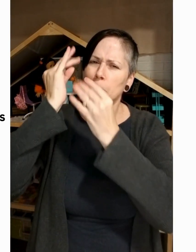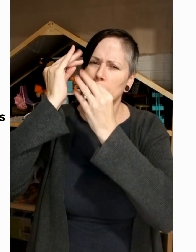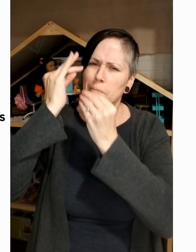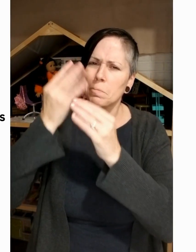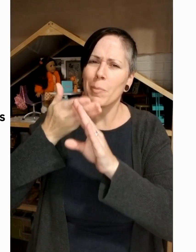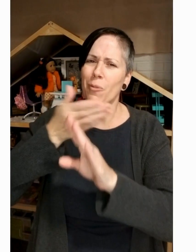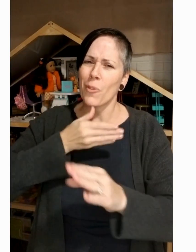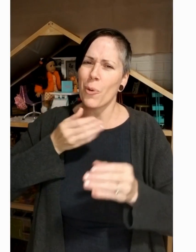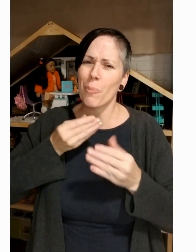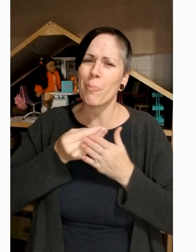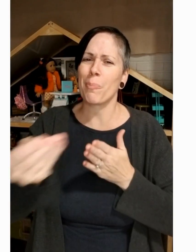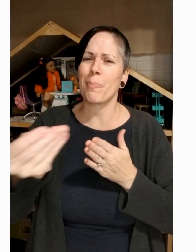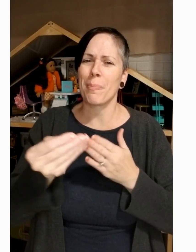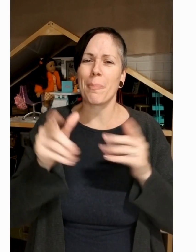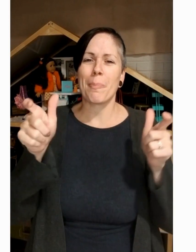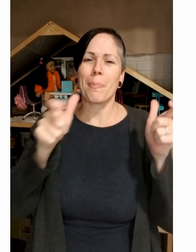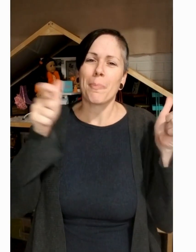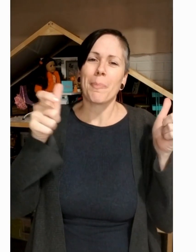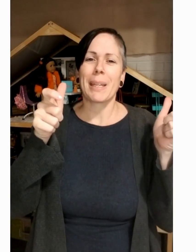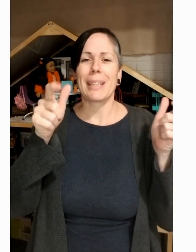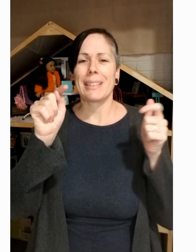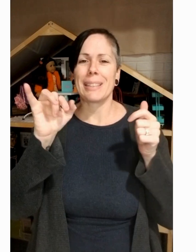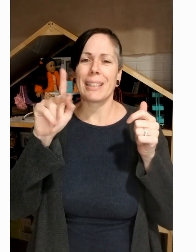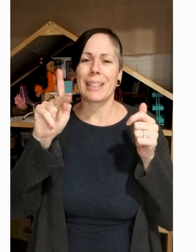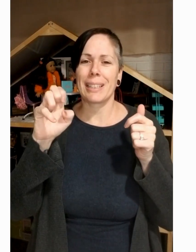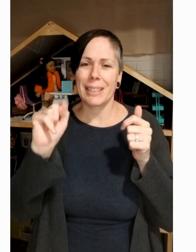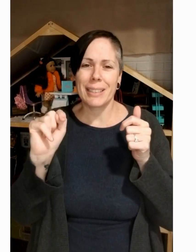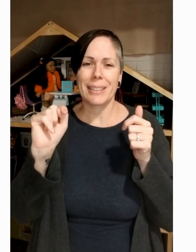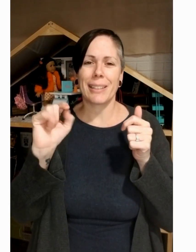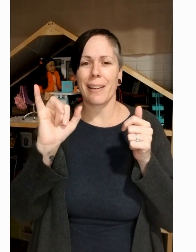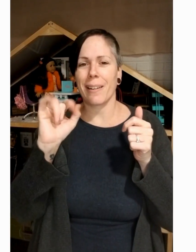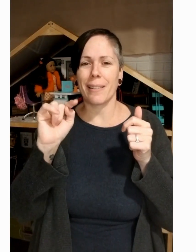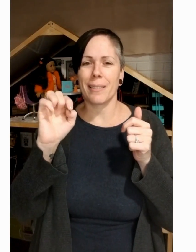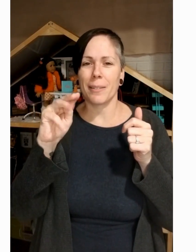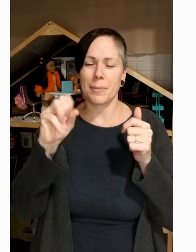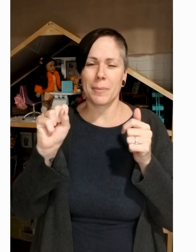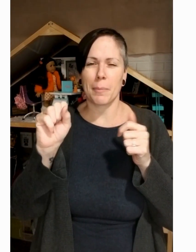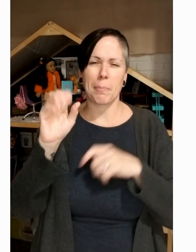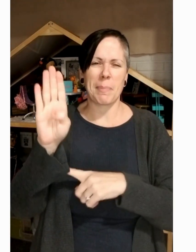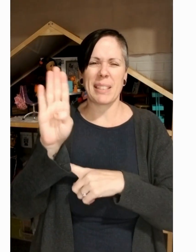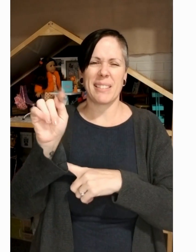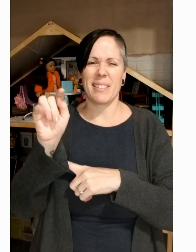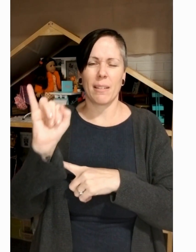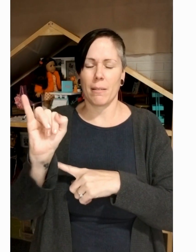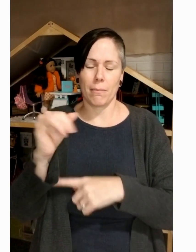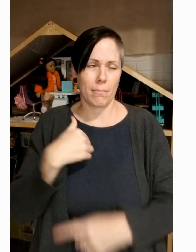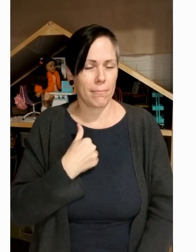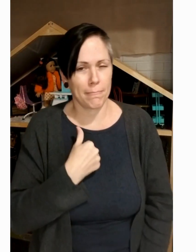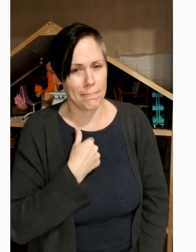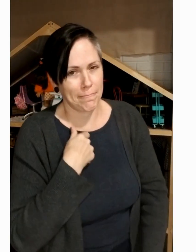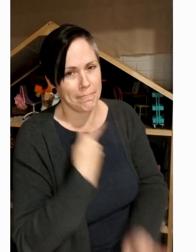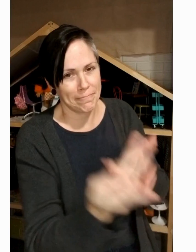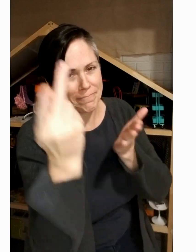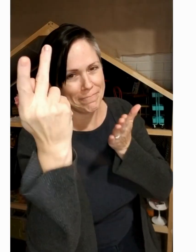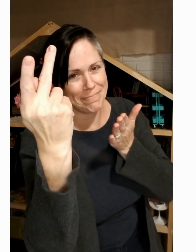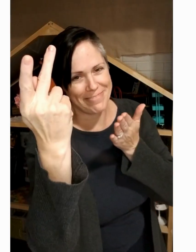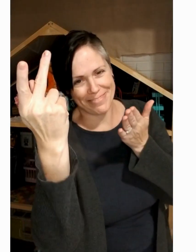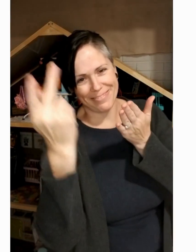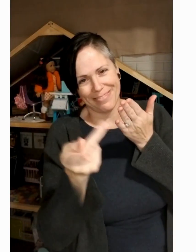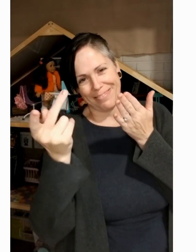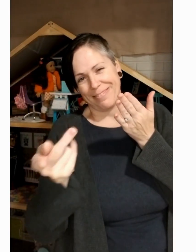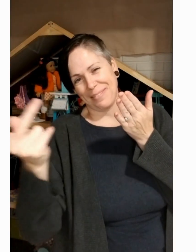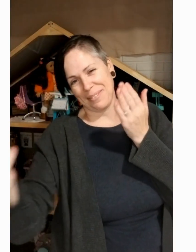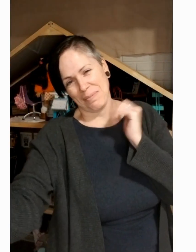items. I would love to tell you I kicked ass on this one. I didn't though. So